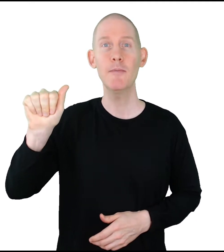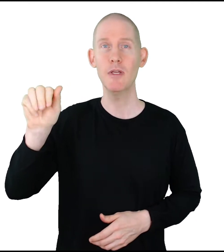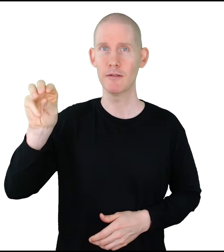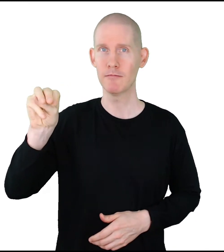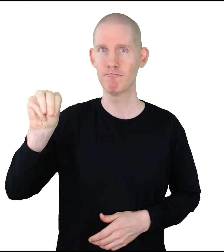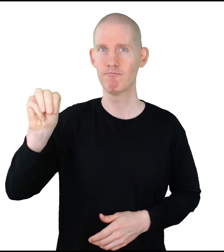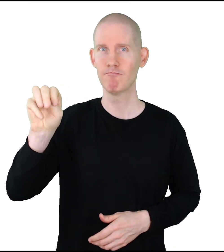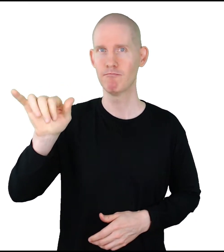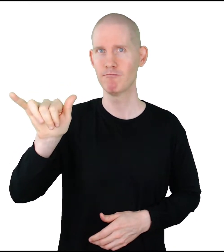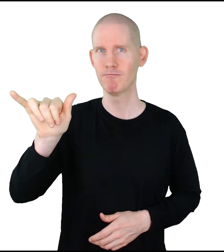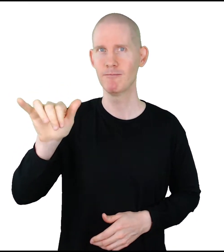Amy.